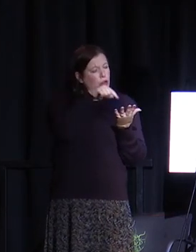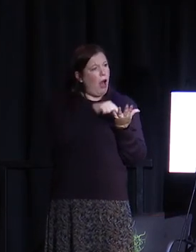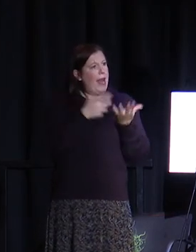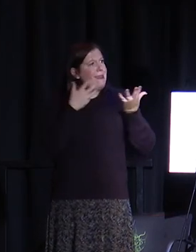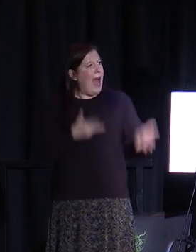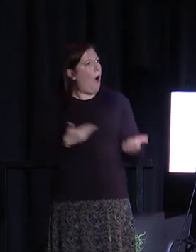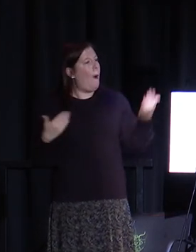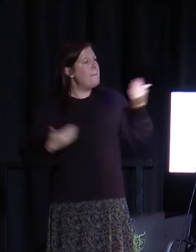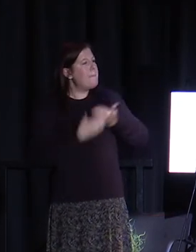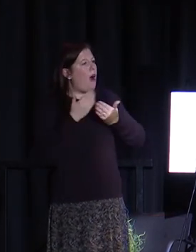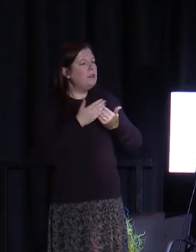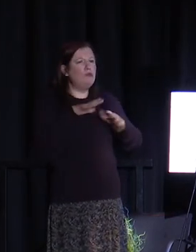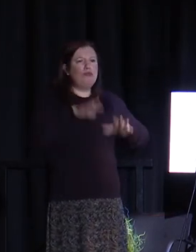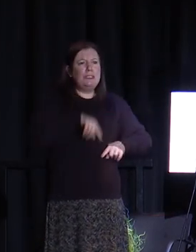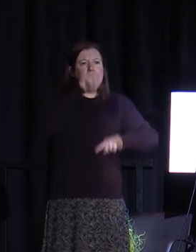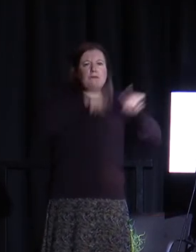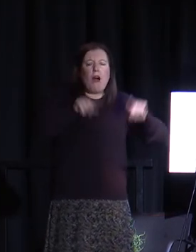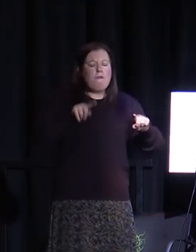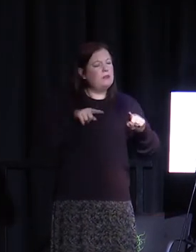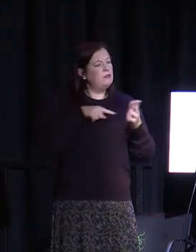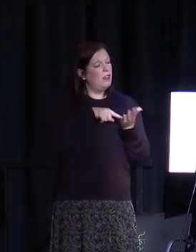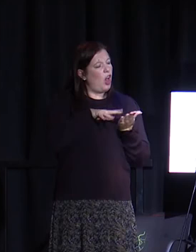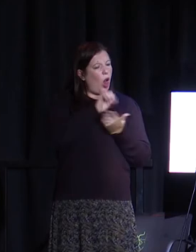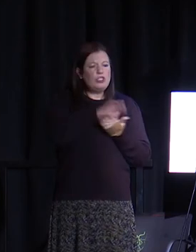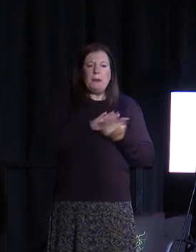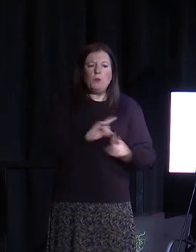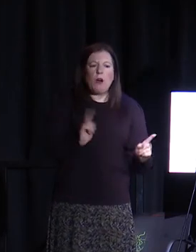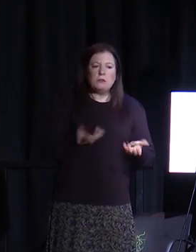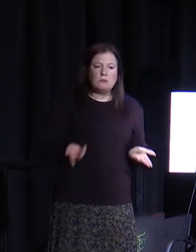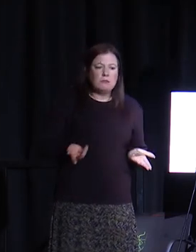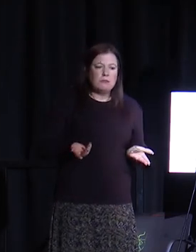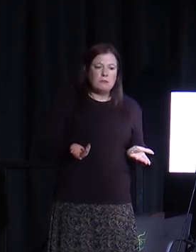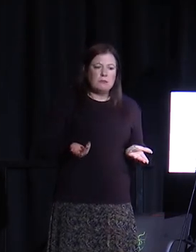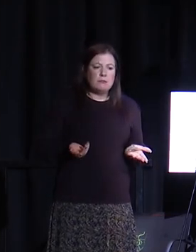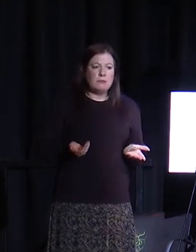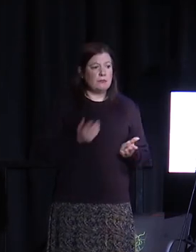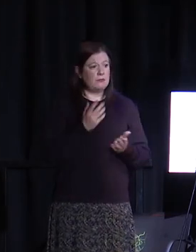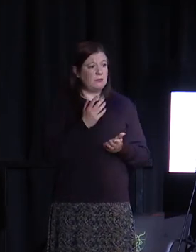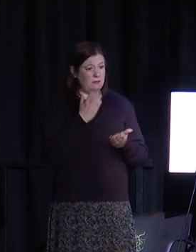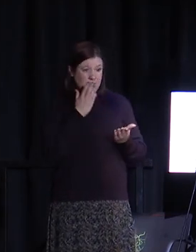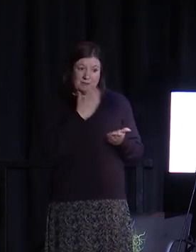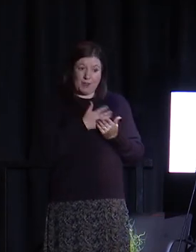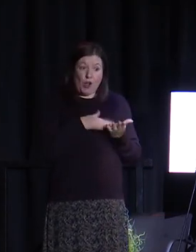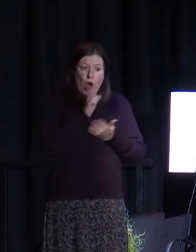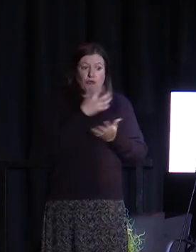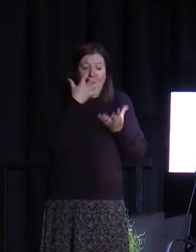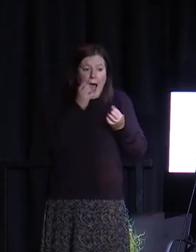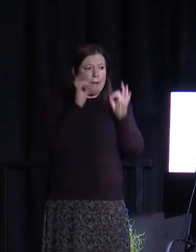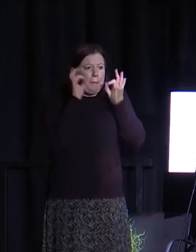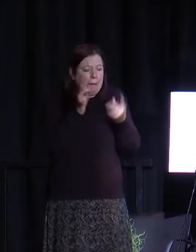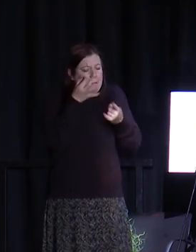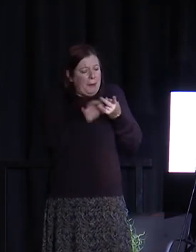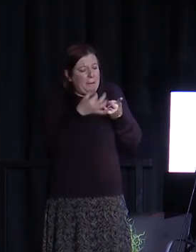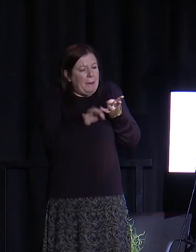and diverse Britain. But actually, the beauty of a City of Culture designation is that actually there is no blueprint. You don't inherit